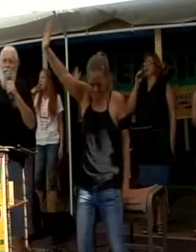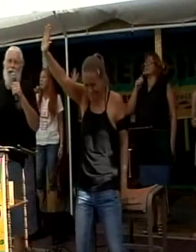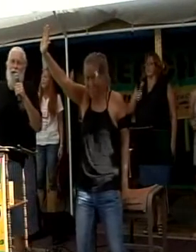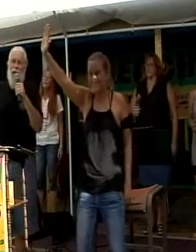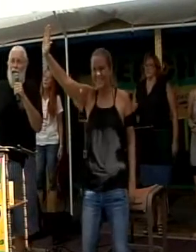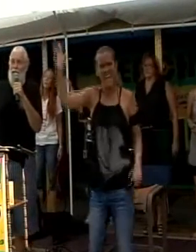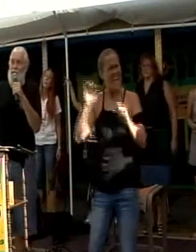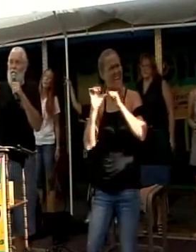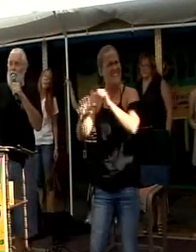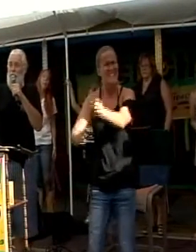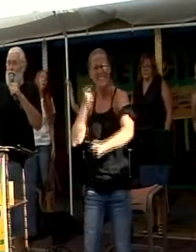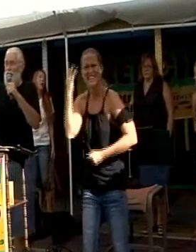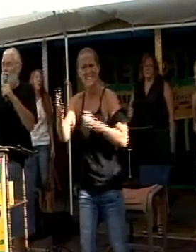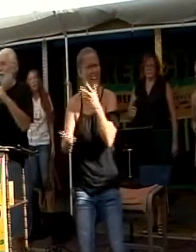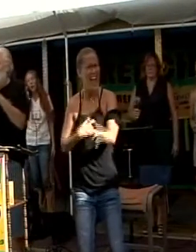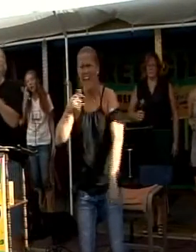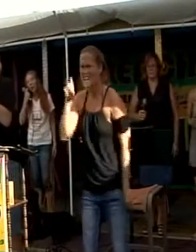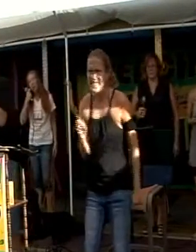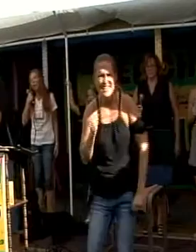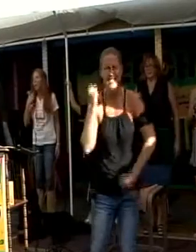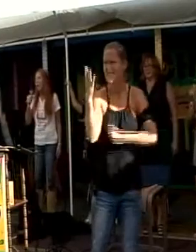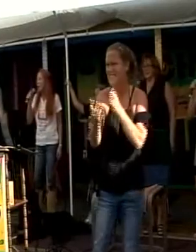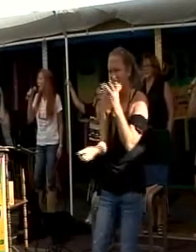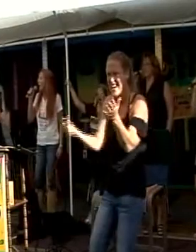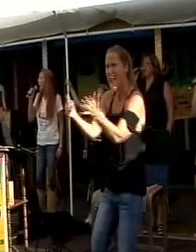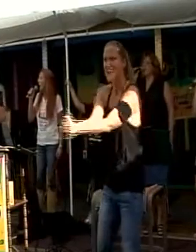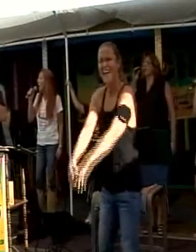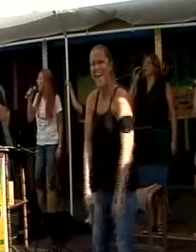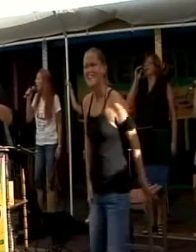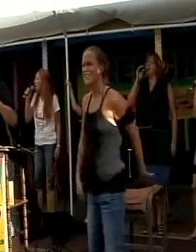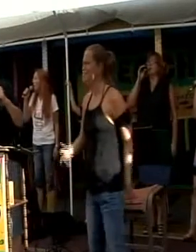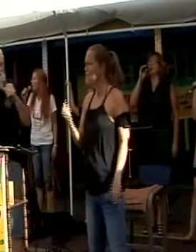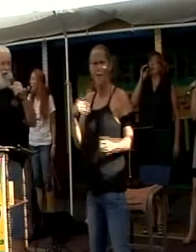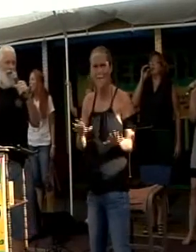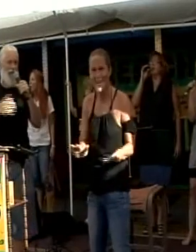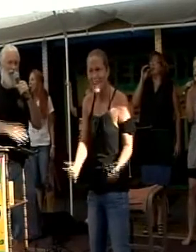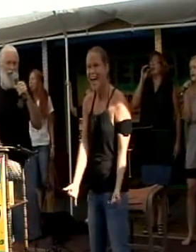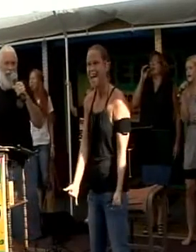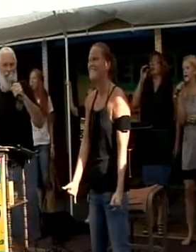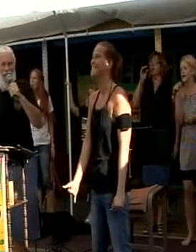God. Keep singing that, I need you again. Don't give up now. How